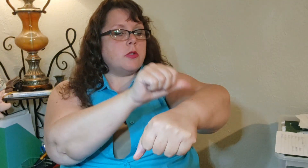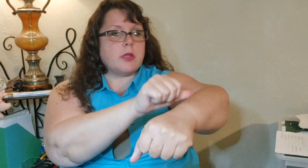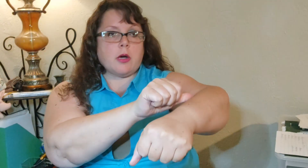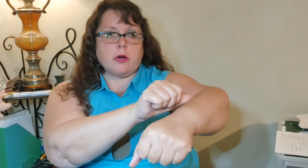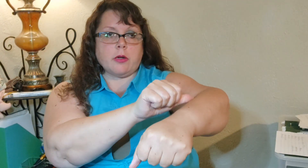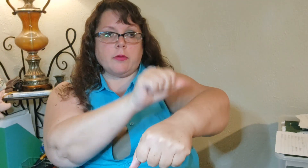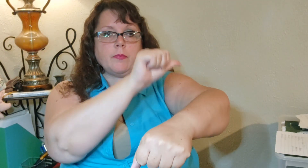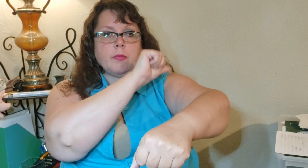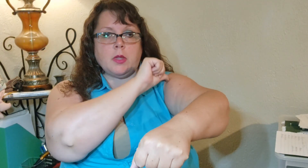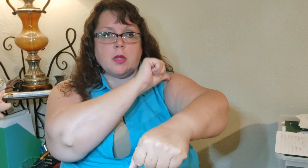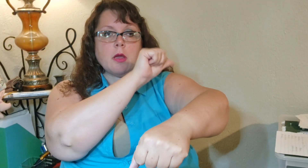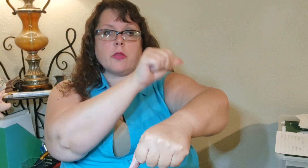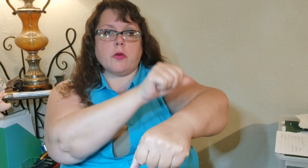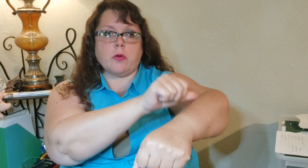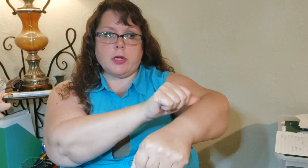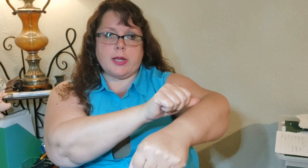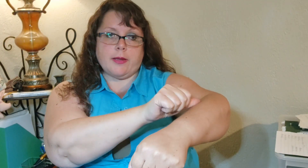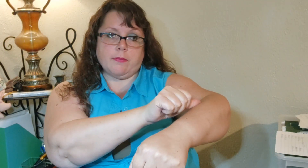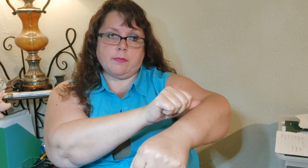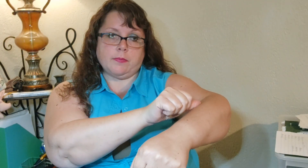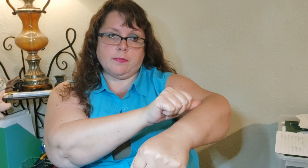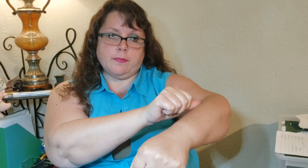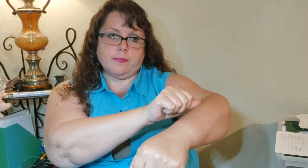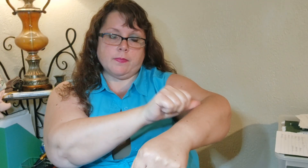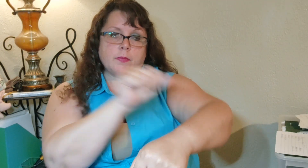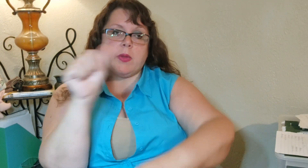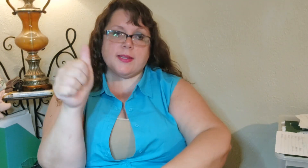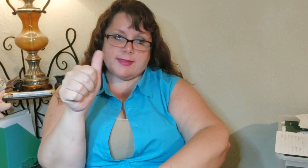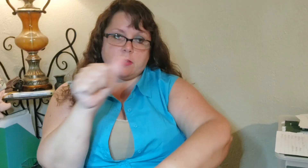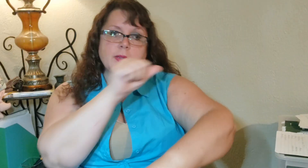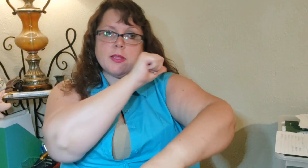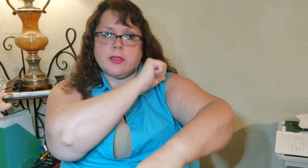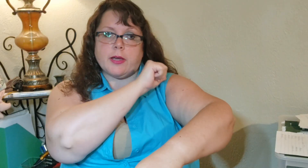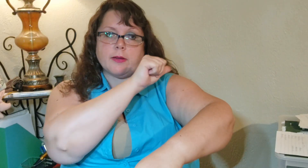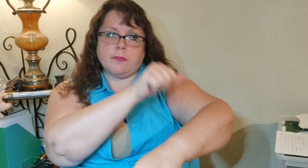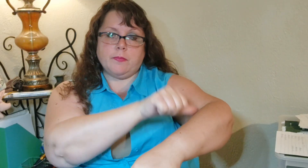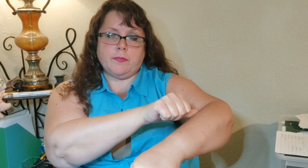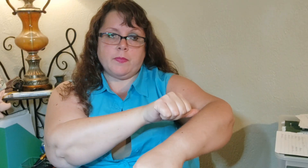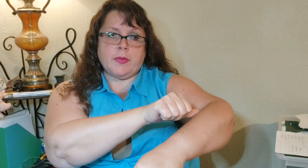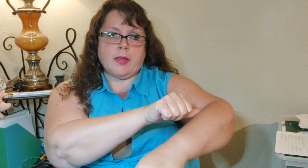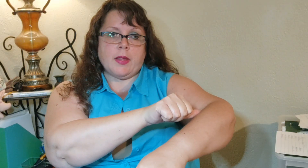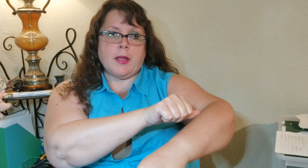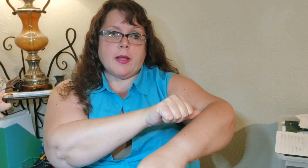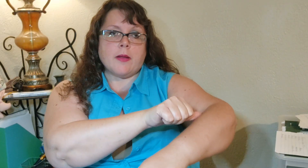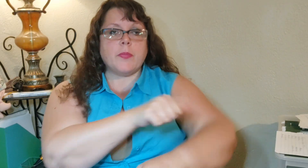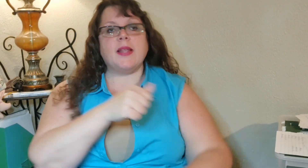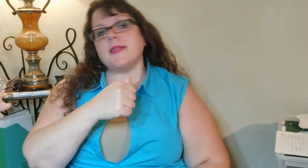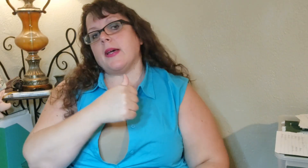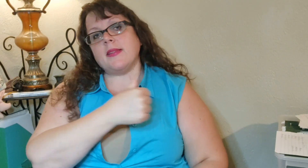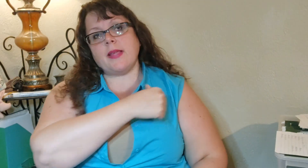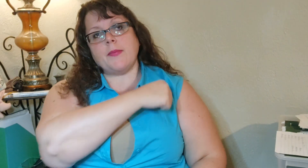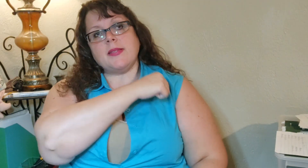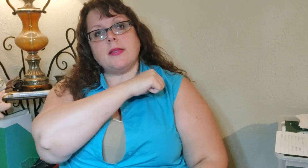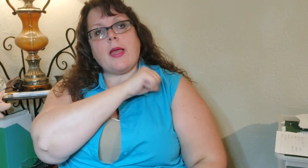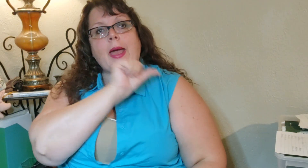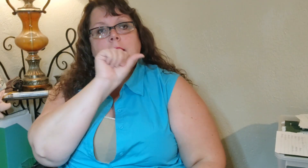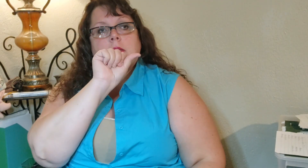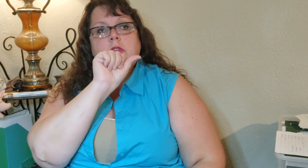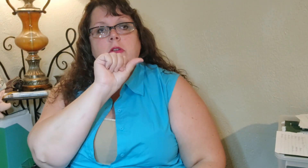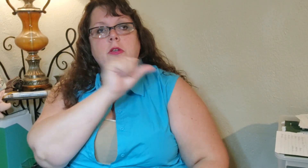the arm, authority. But it's still with the thumb. But it's not the same as attitude.